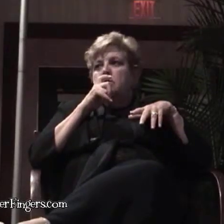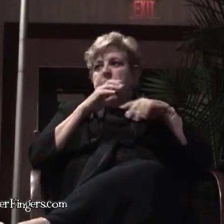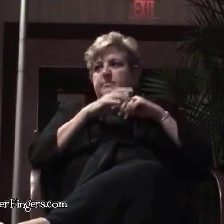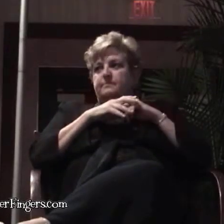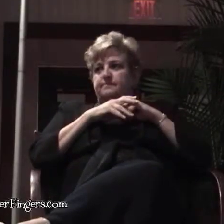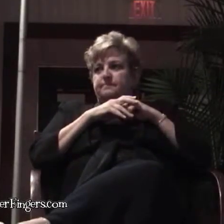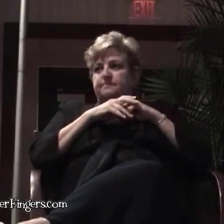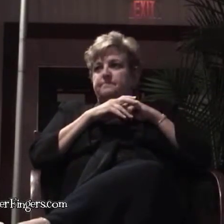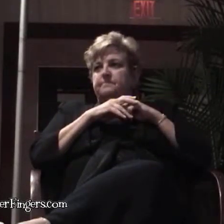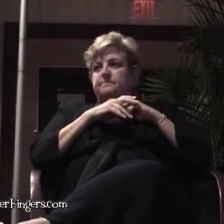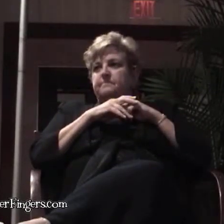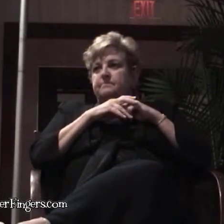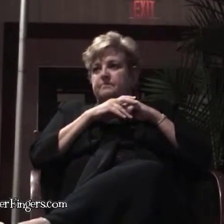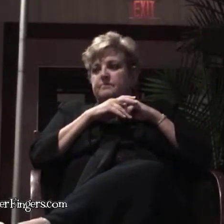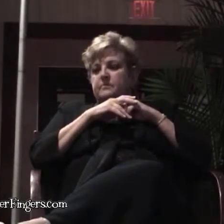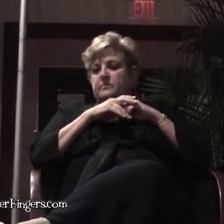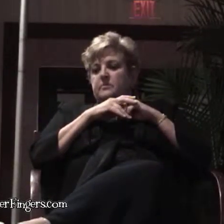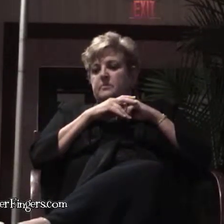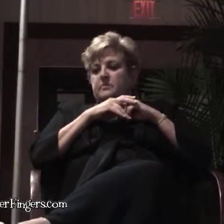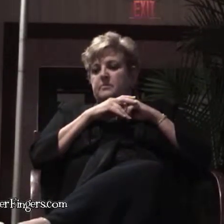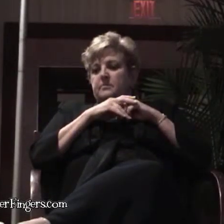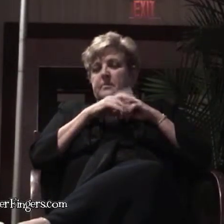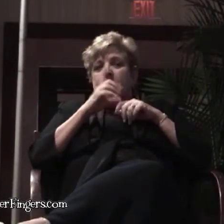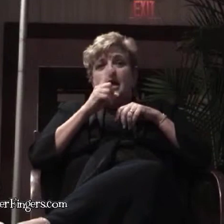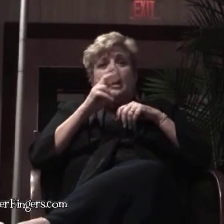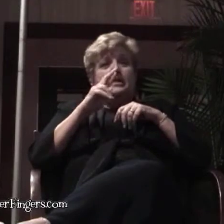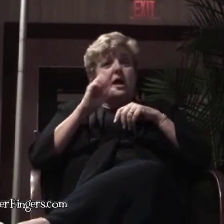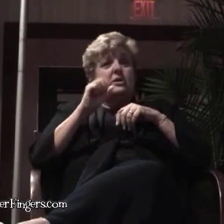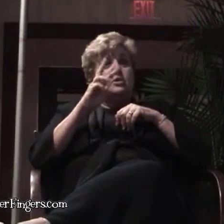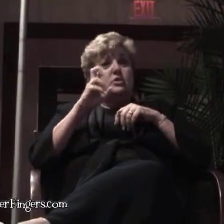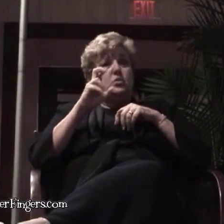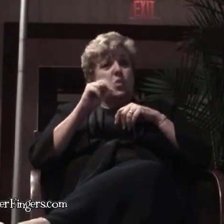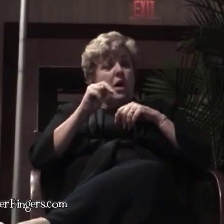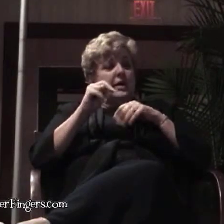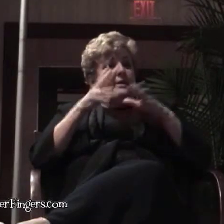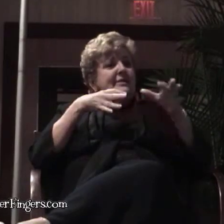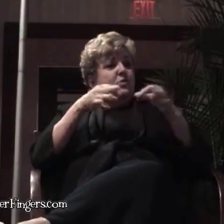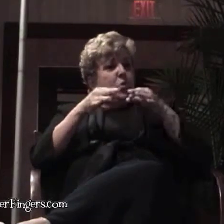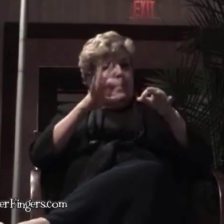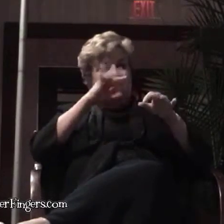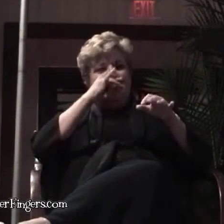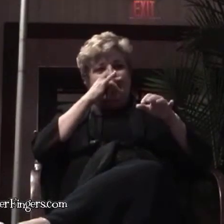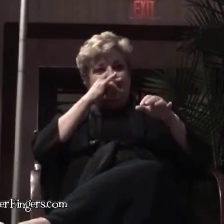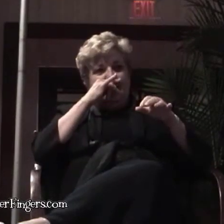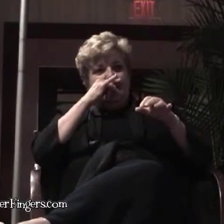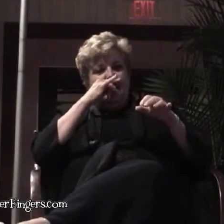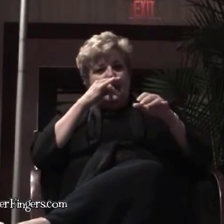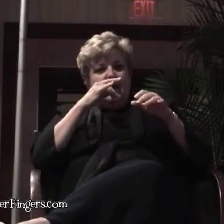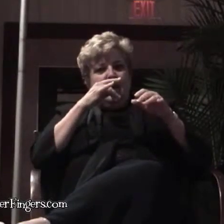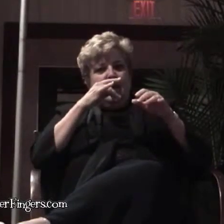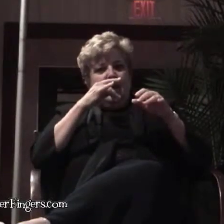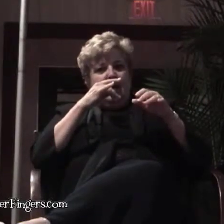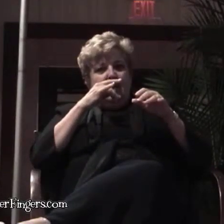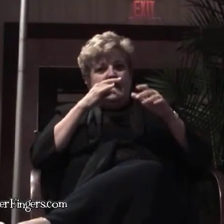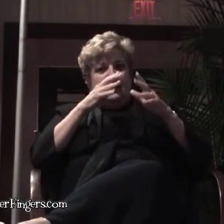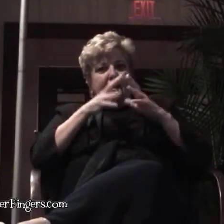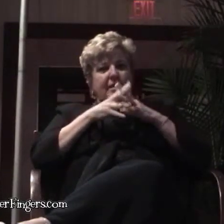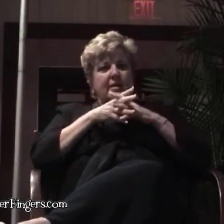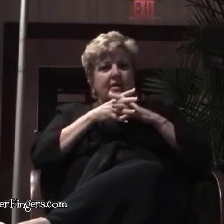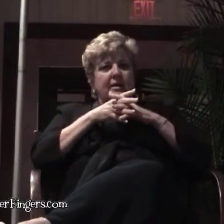familiar. And Dr. Swan described this kid vividly, and the guy who was doing the story says, well, you know, the consensus was to